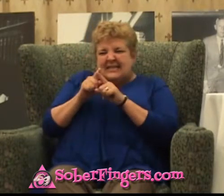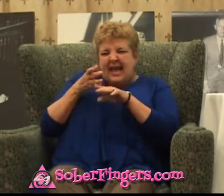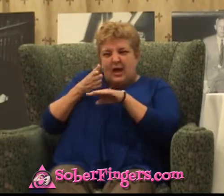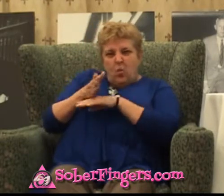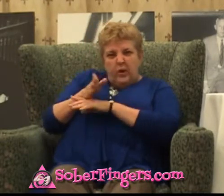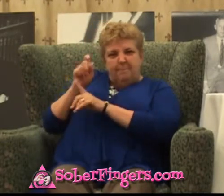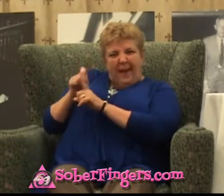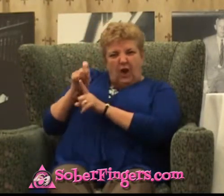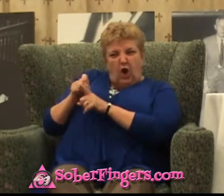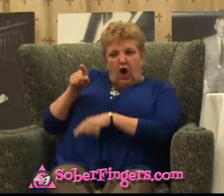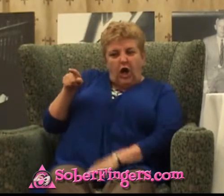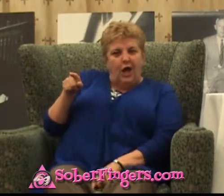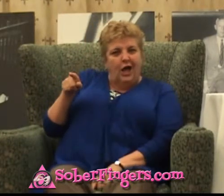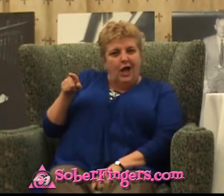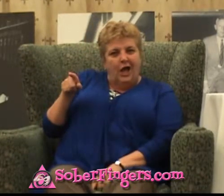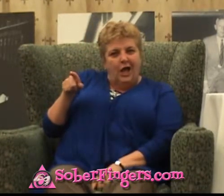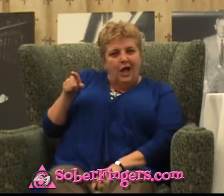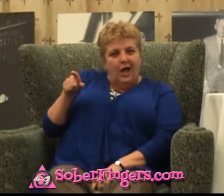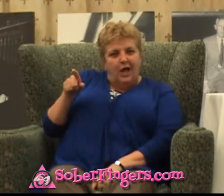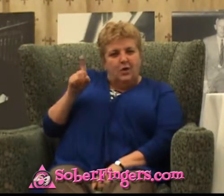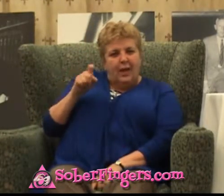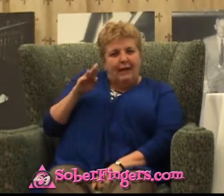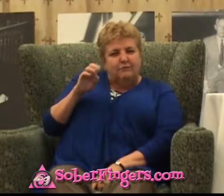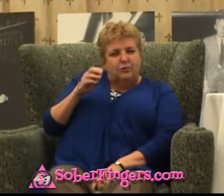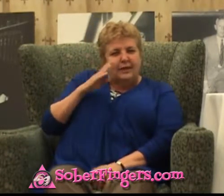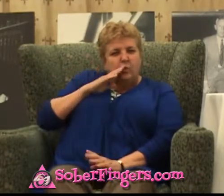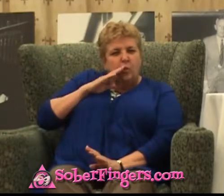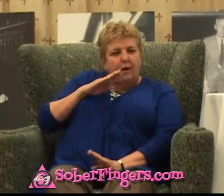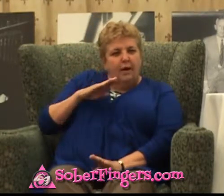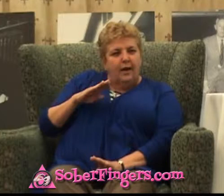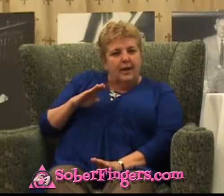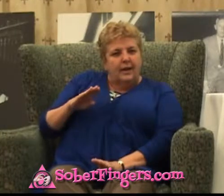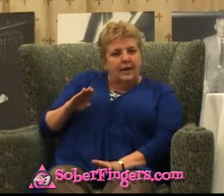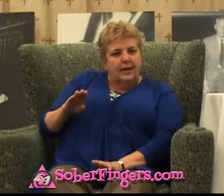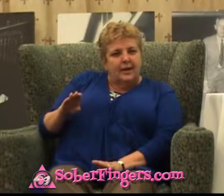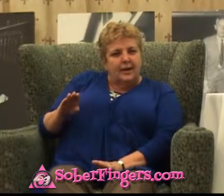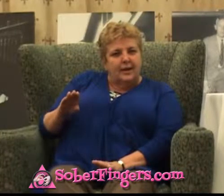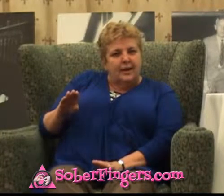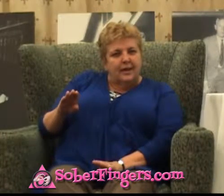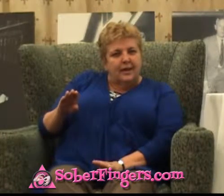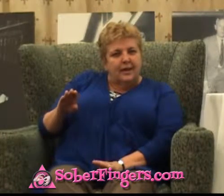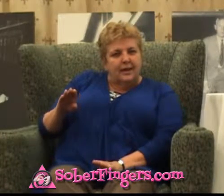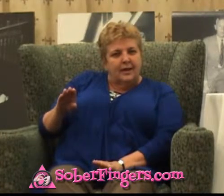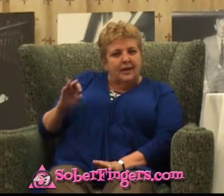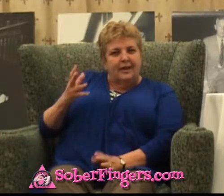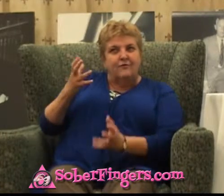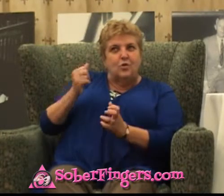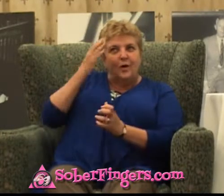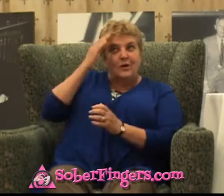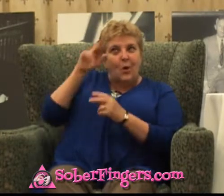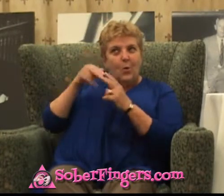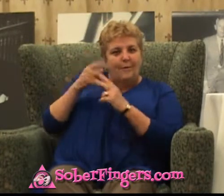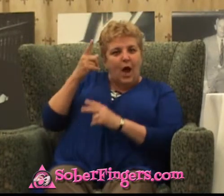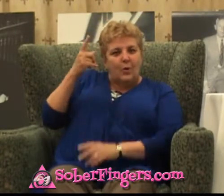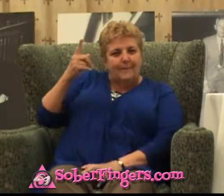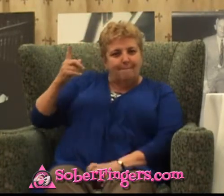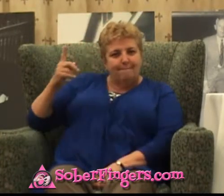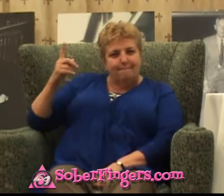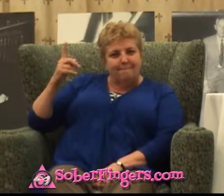Chris. You got to get still and you got to get quiet if you want to know what he is. But